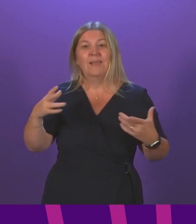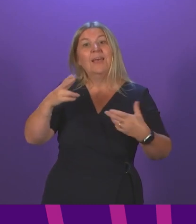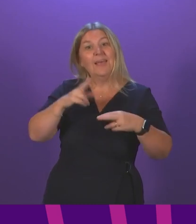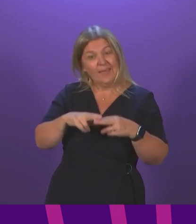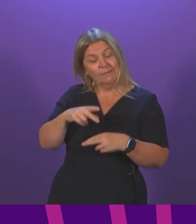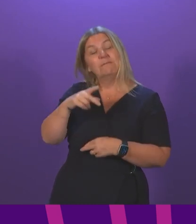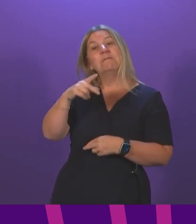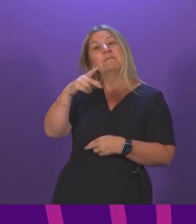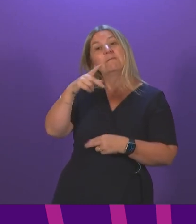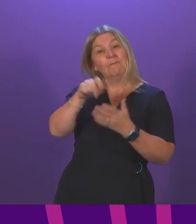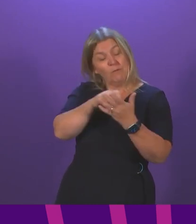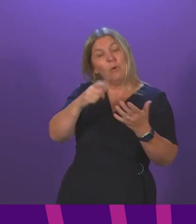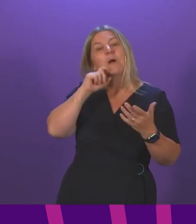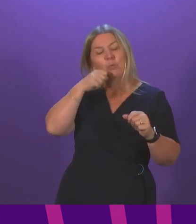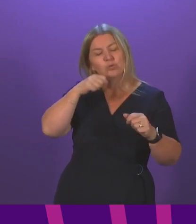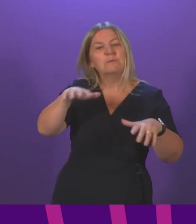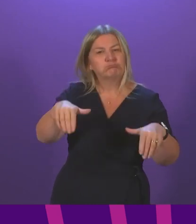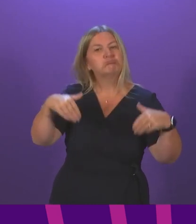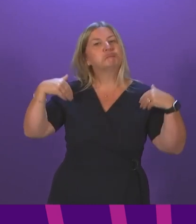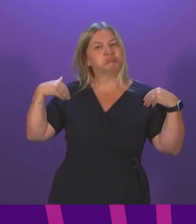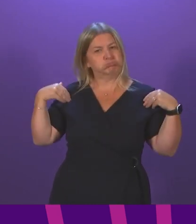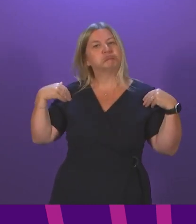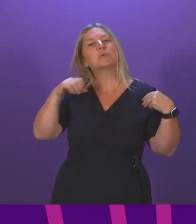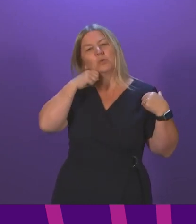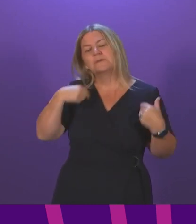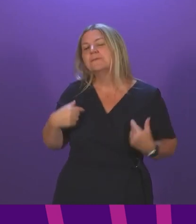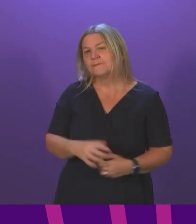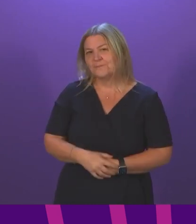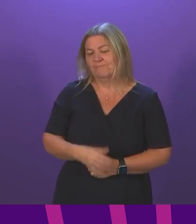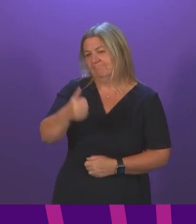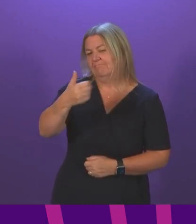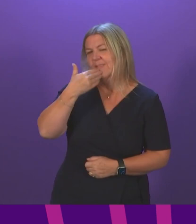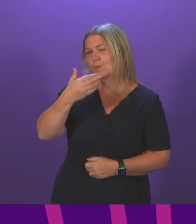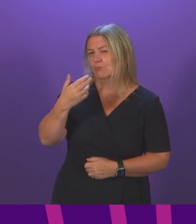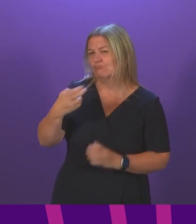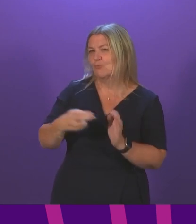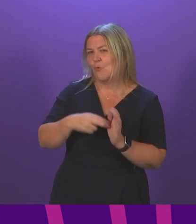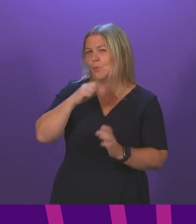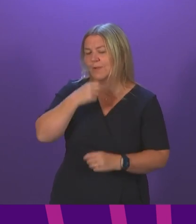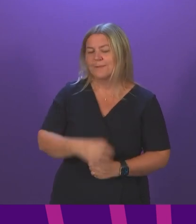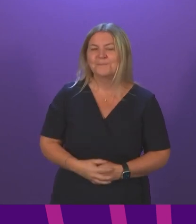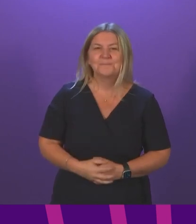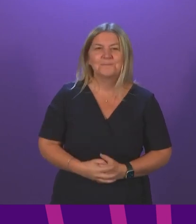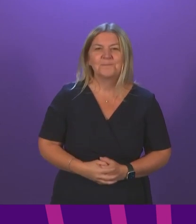to abstain. Thank you, Mr. Leonard. We'll ensure that is recorded.